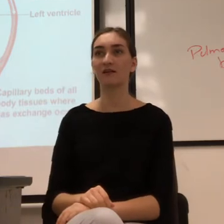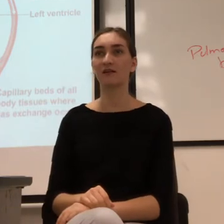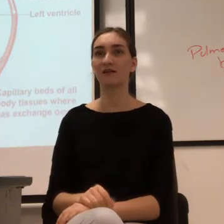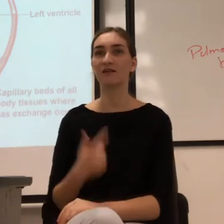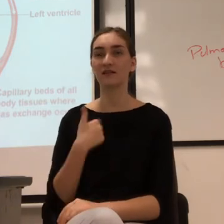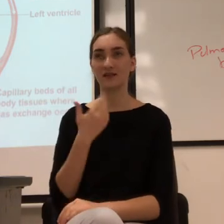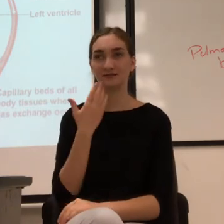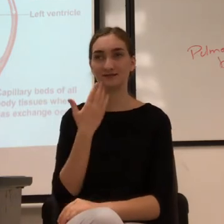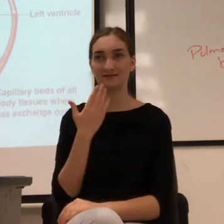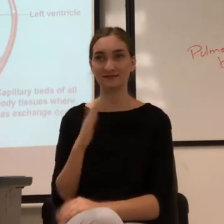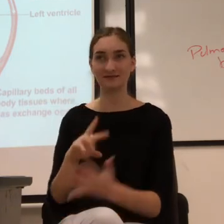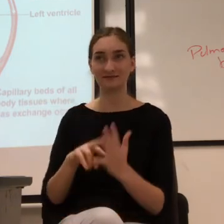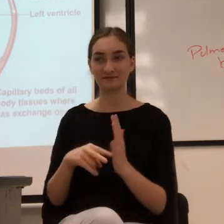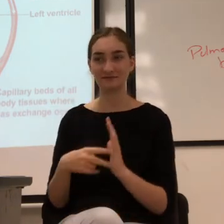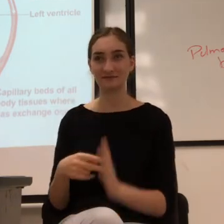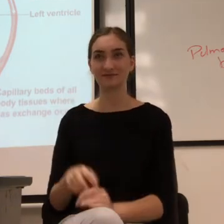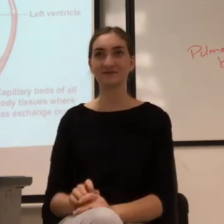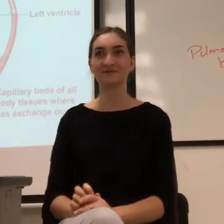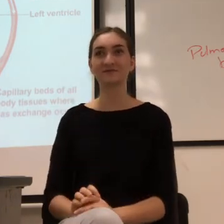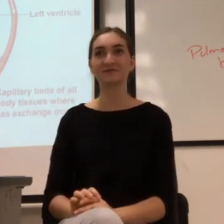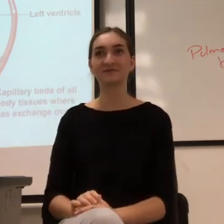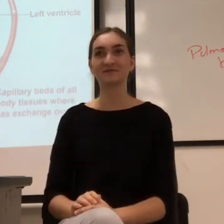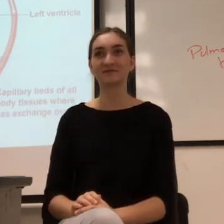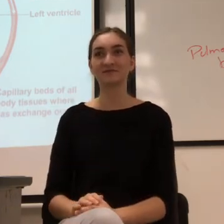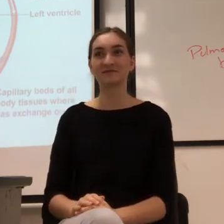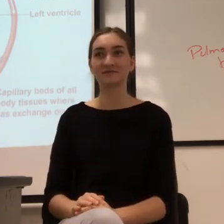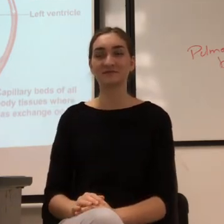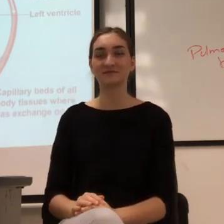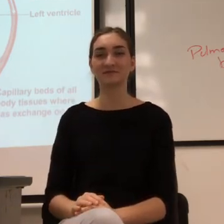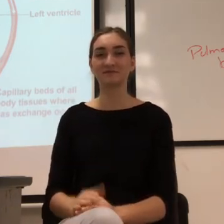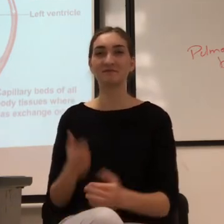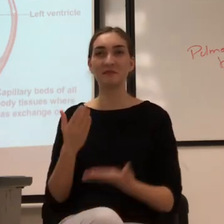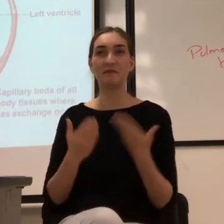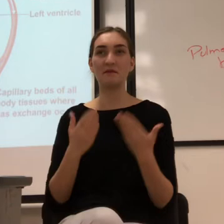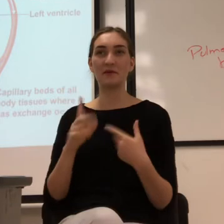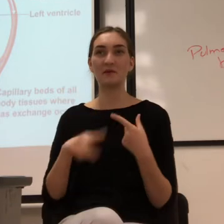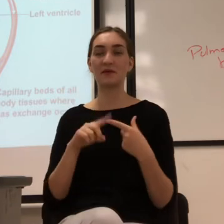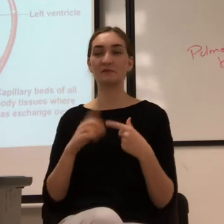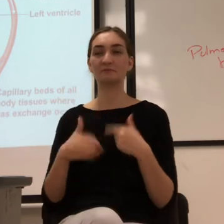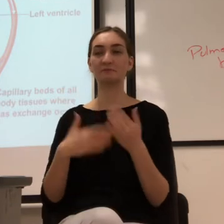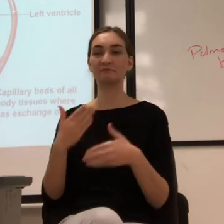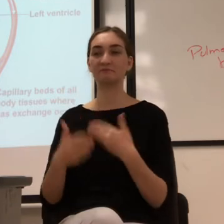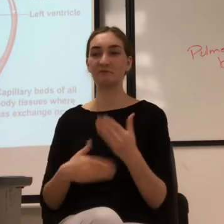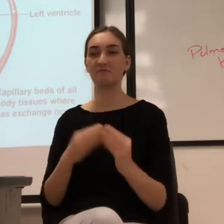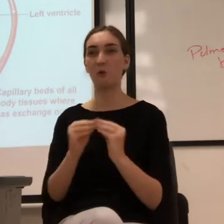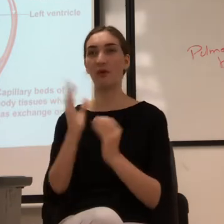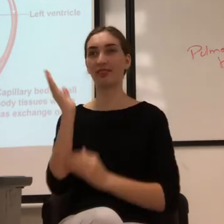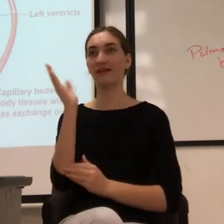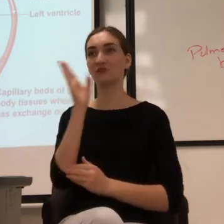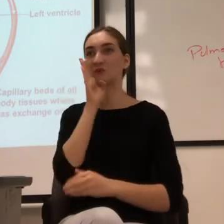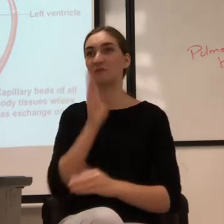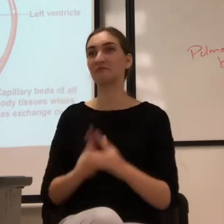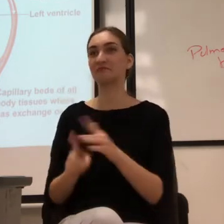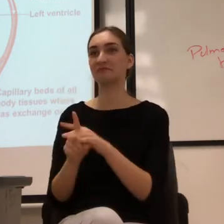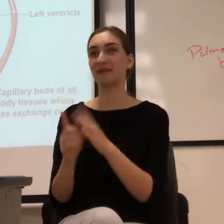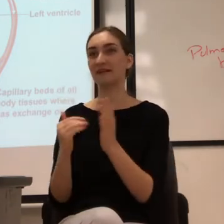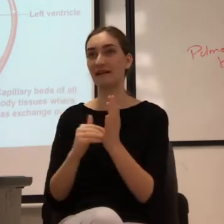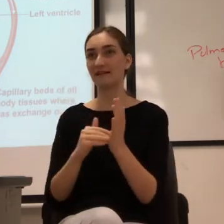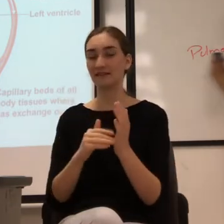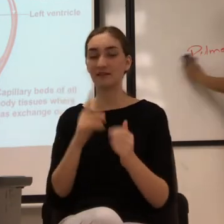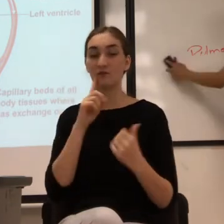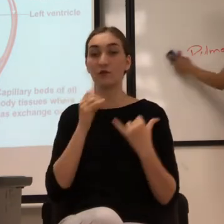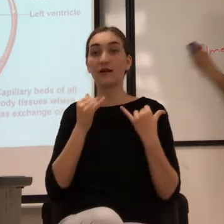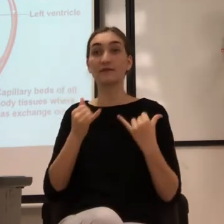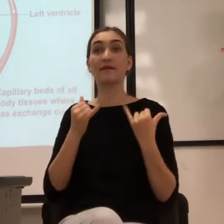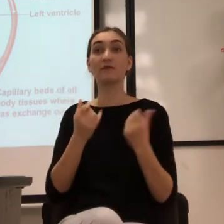I don't know what you're talking about. Maybe as I go through the lecture, it'll come up. Okay. For now, just